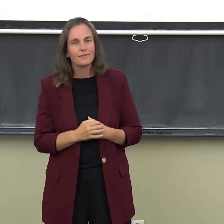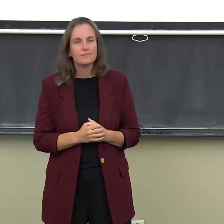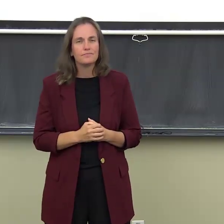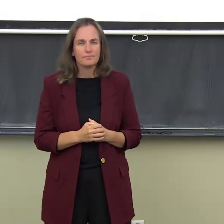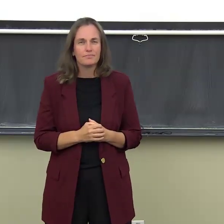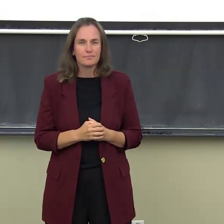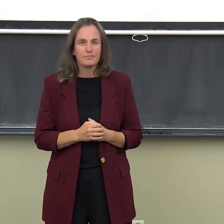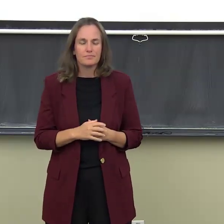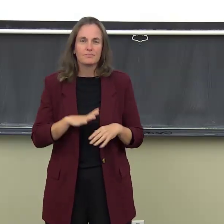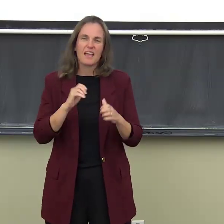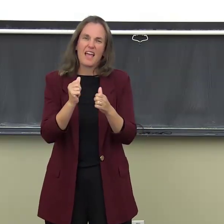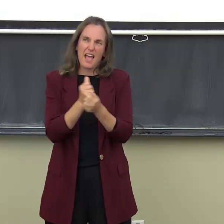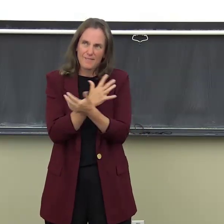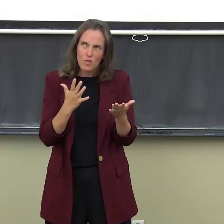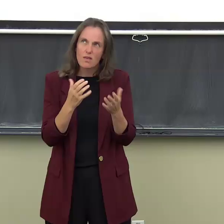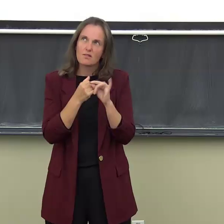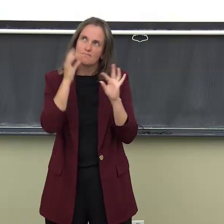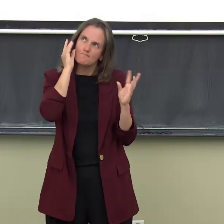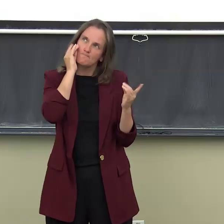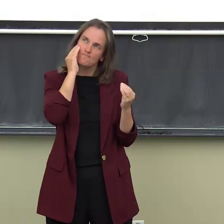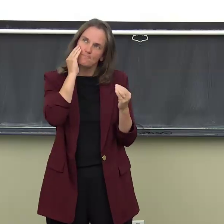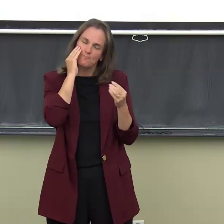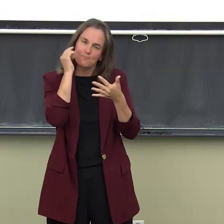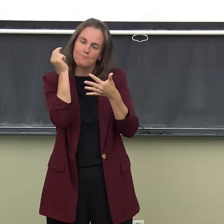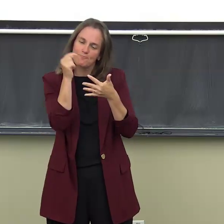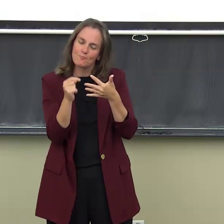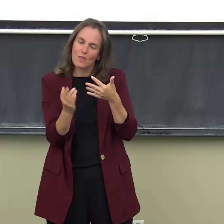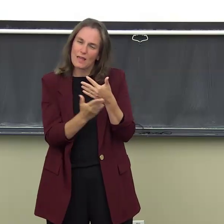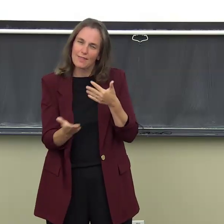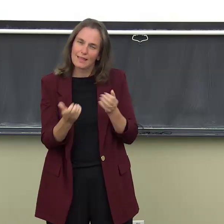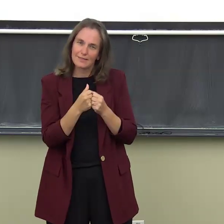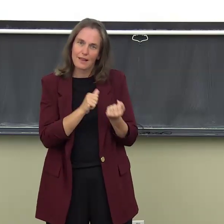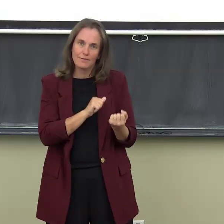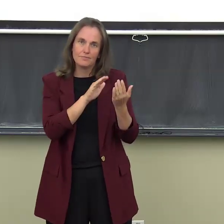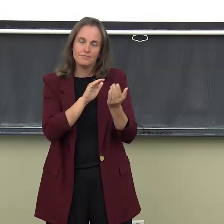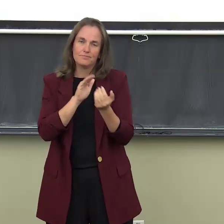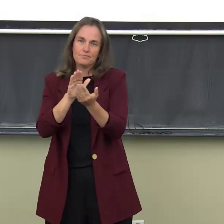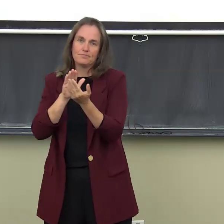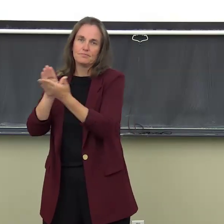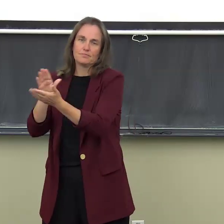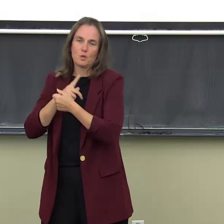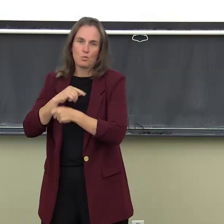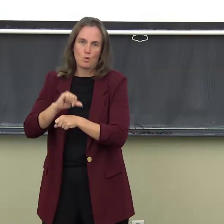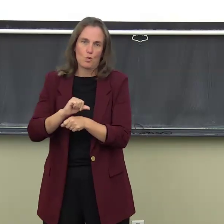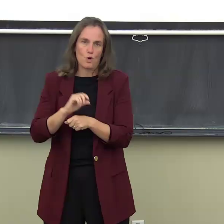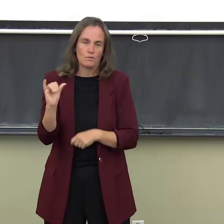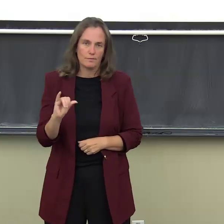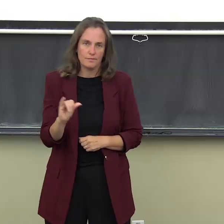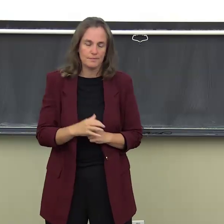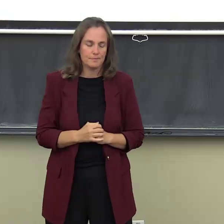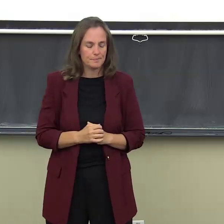everything made me think a little bit about a couple of things that I've been encountering in the work as well. I